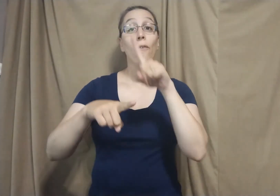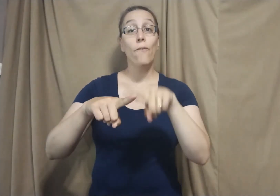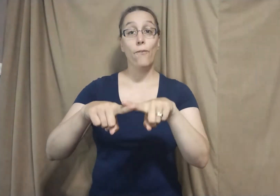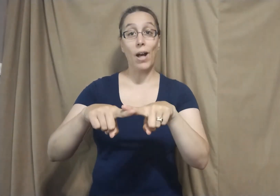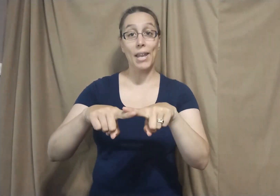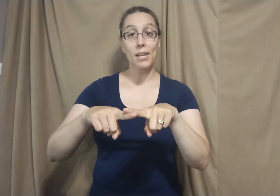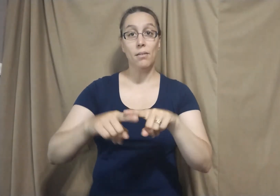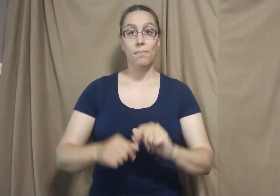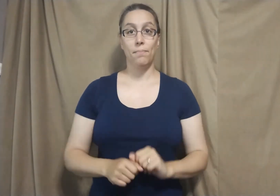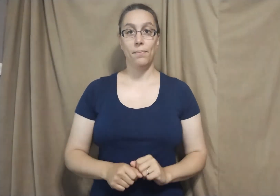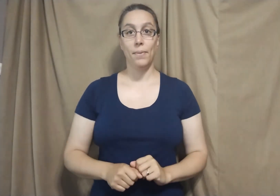fun,